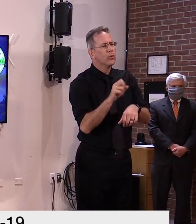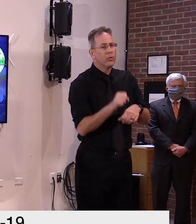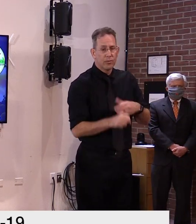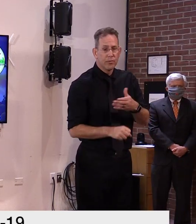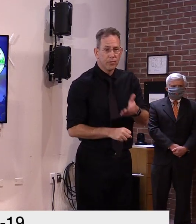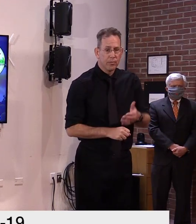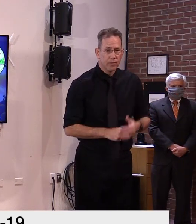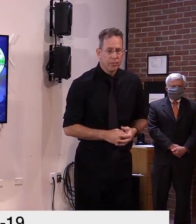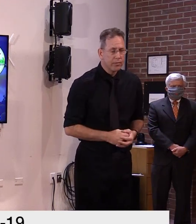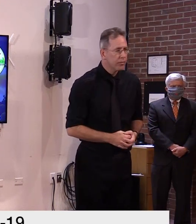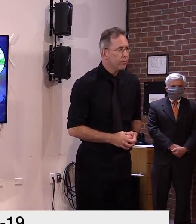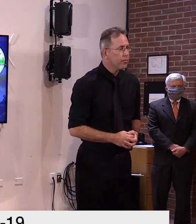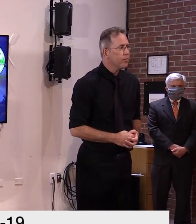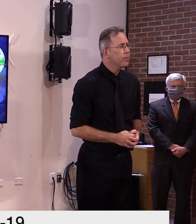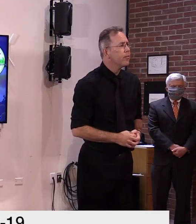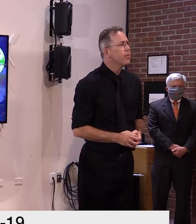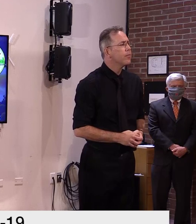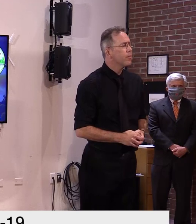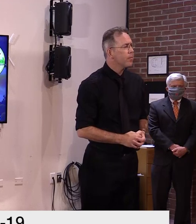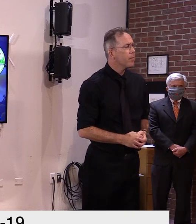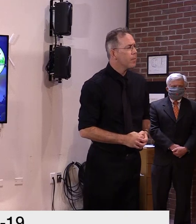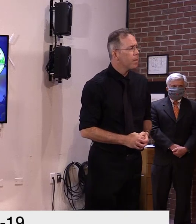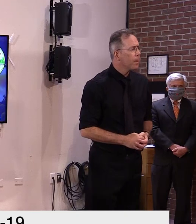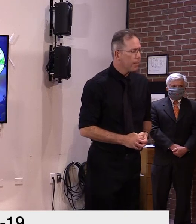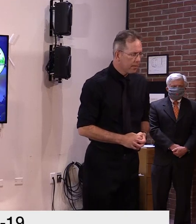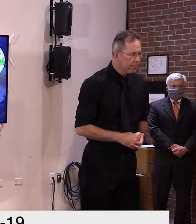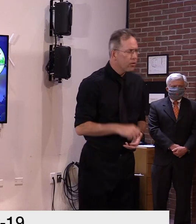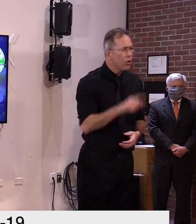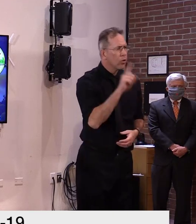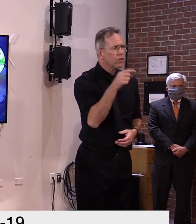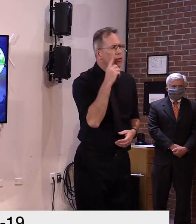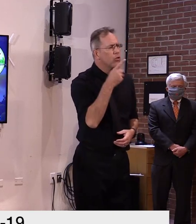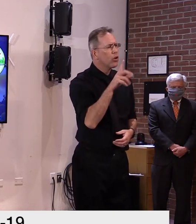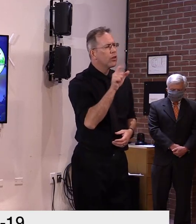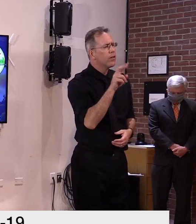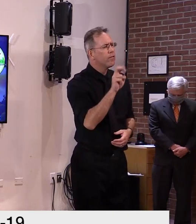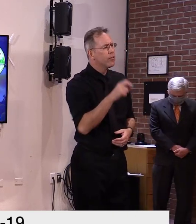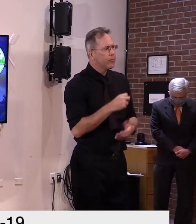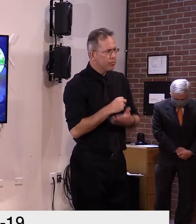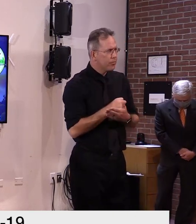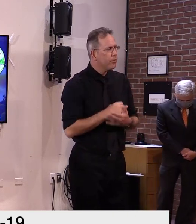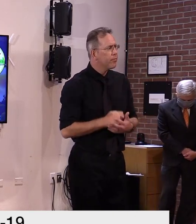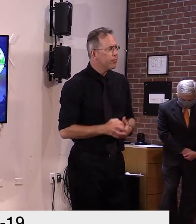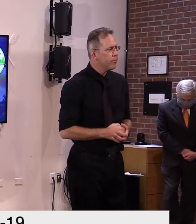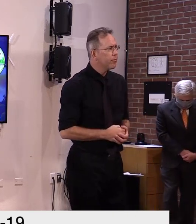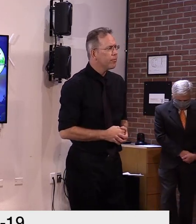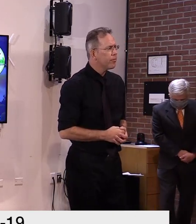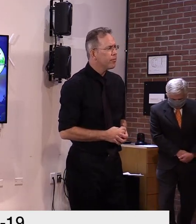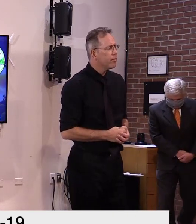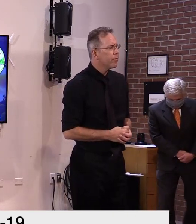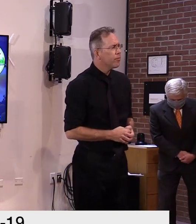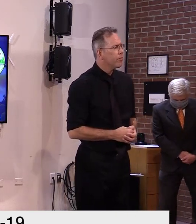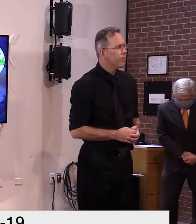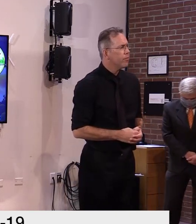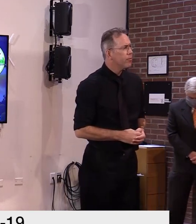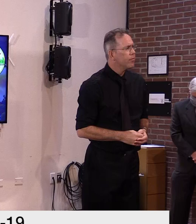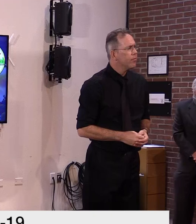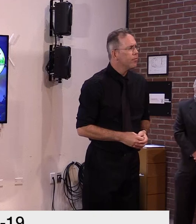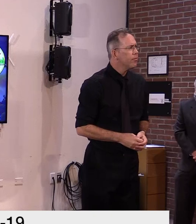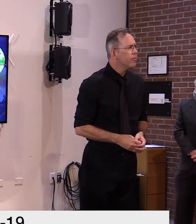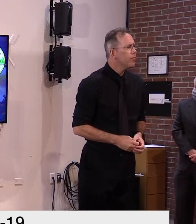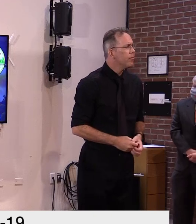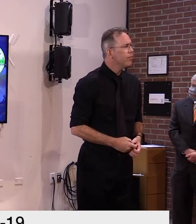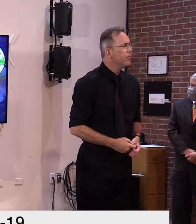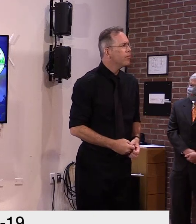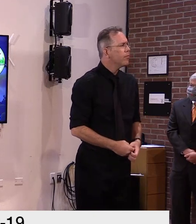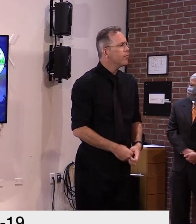Governor Scott mentioned the daily concern by him and his administration for the affordability of health care